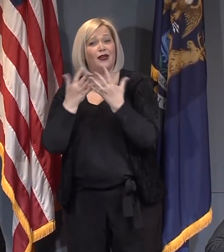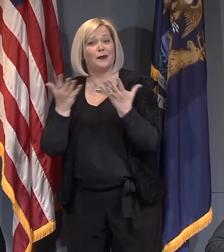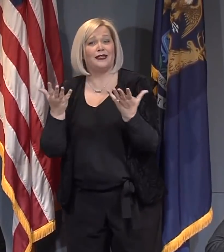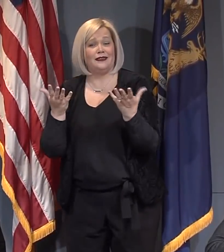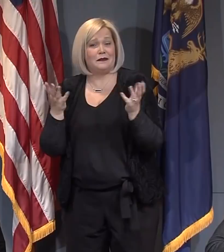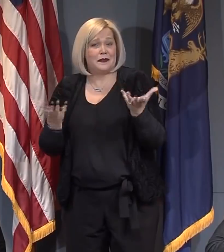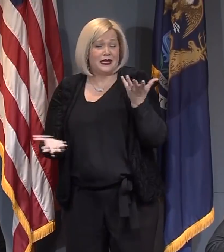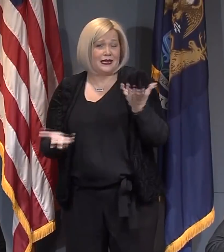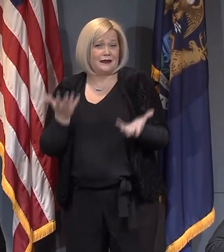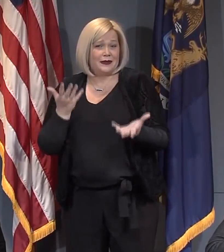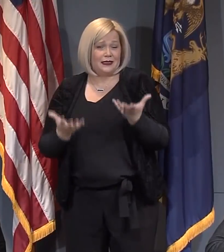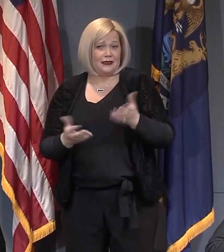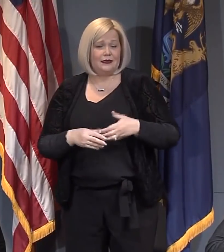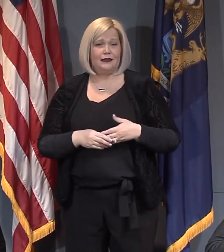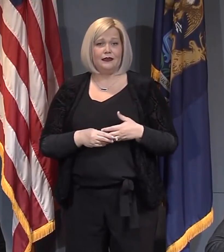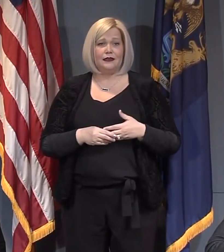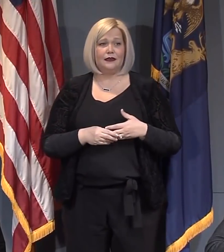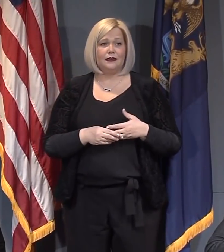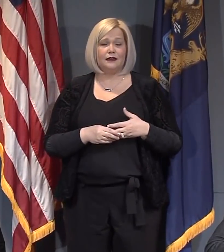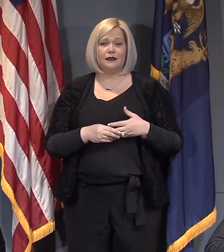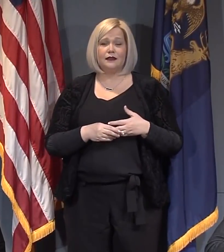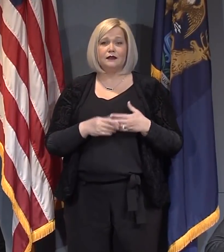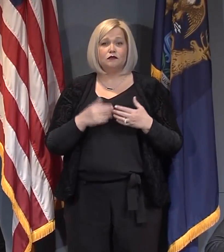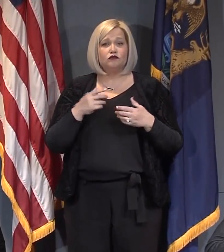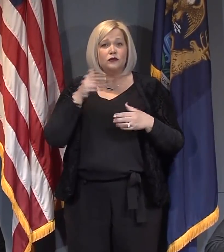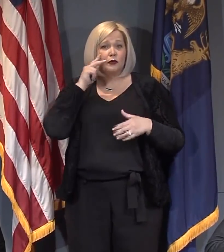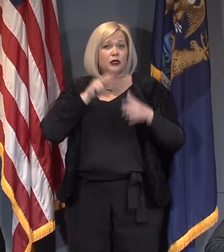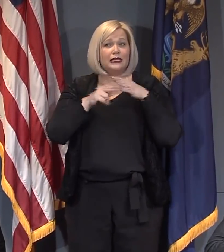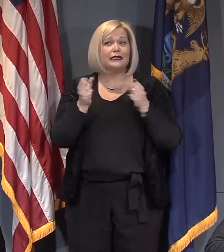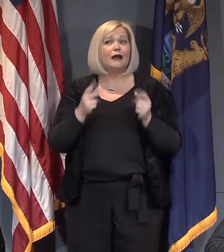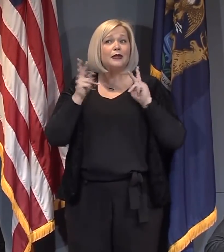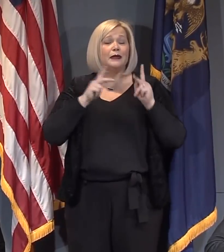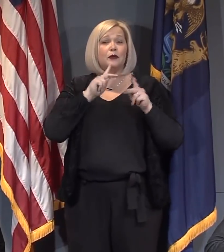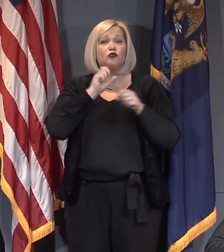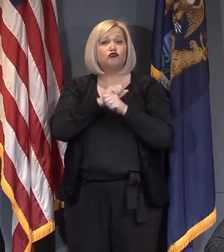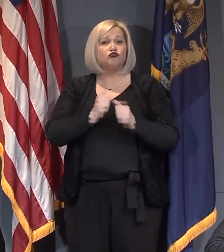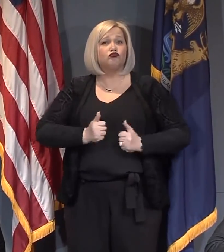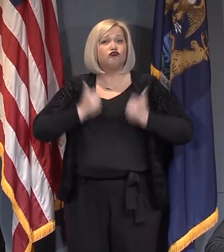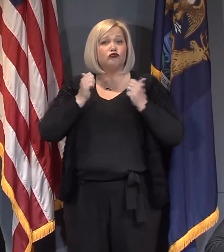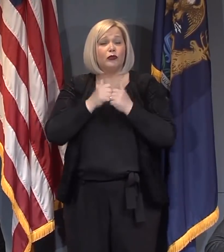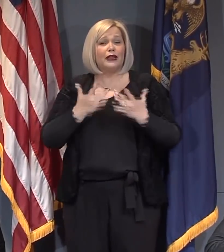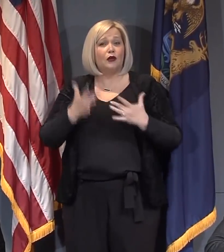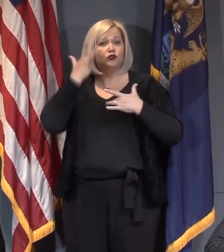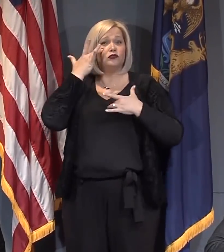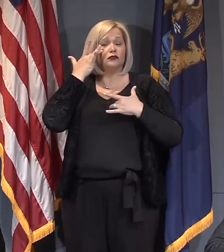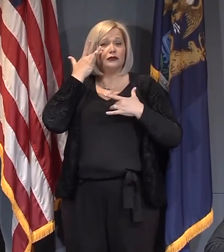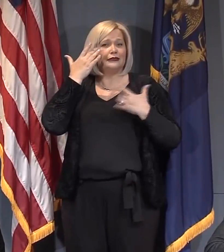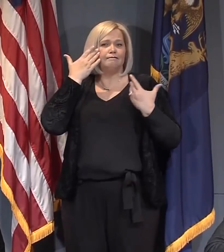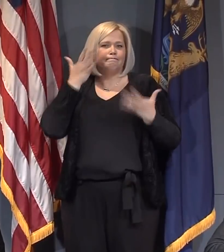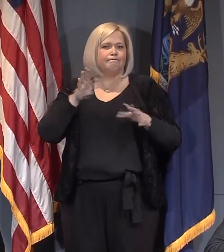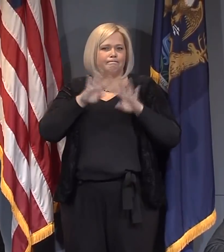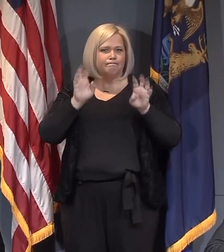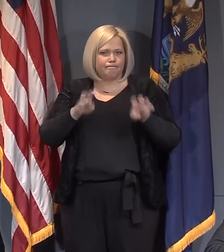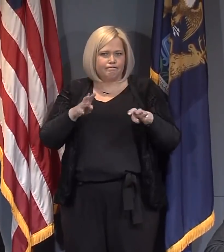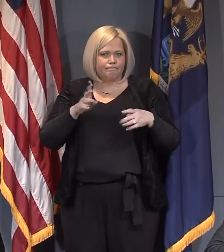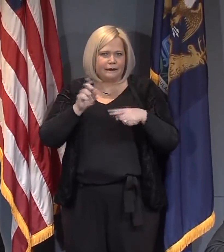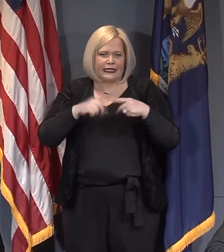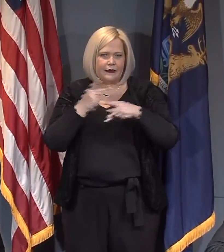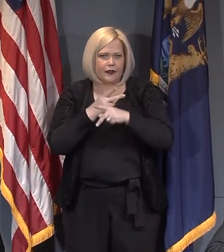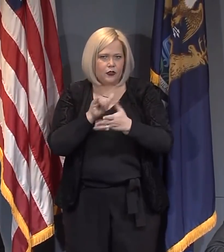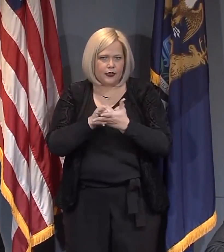future. We may never know how many lives we saved, but there's no doubt that our work,